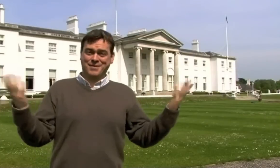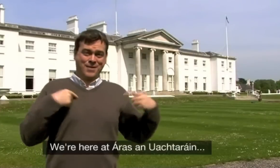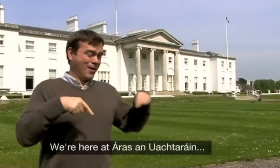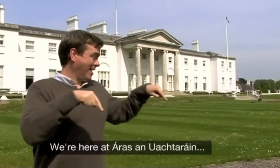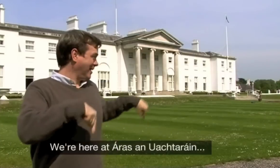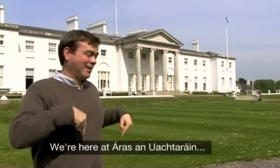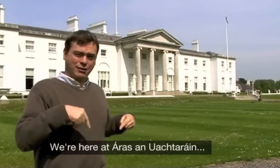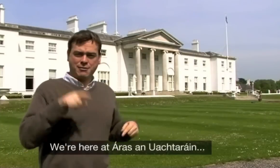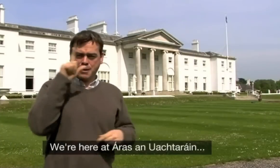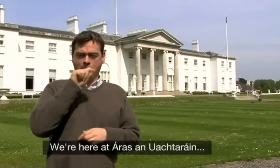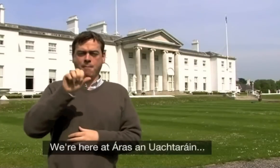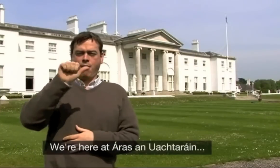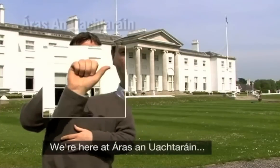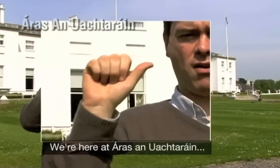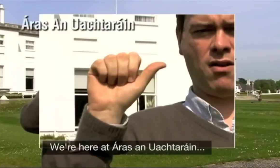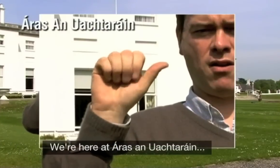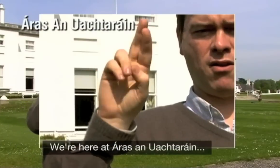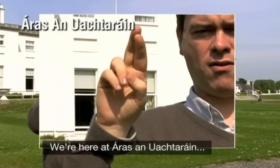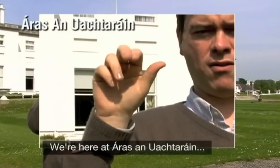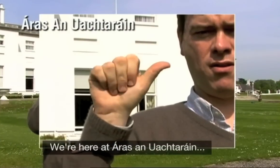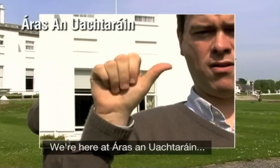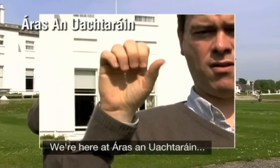We're here at Áras an Uachtaráin.